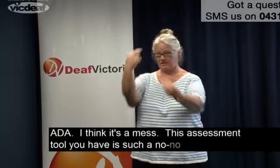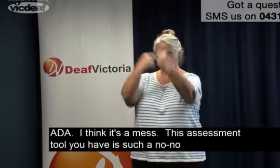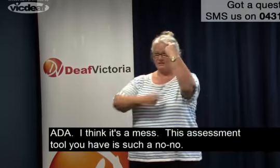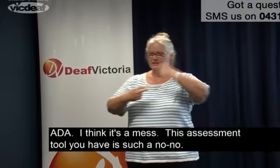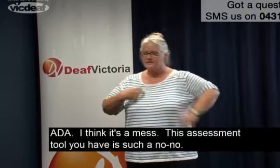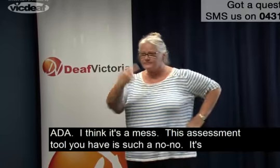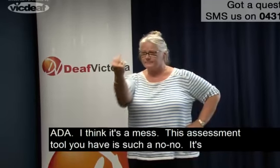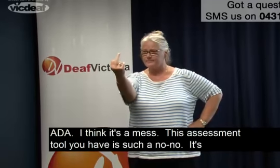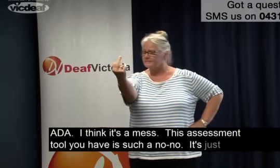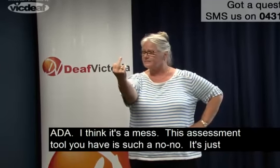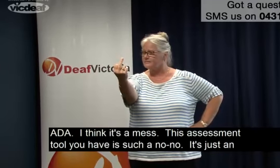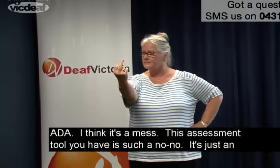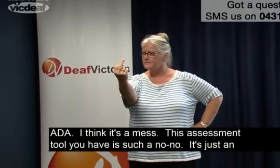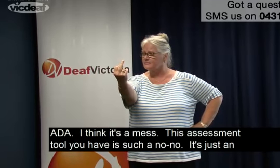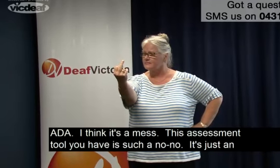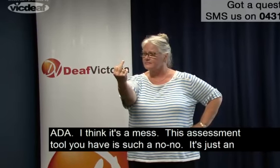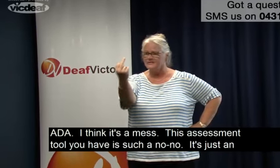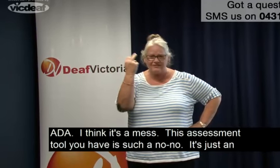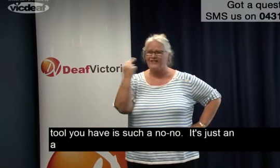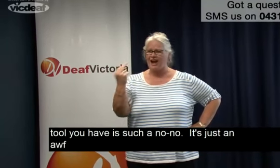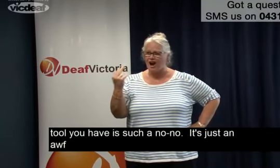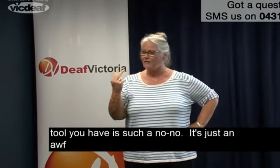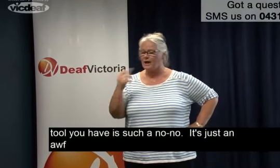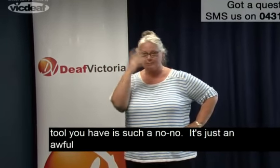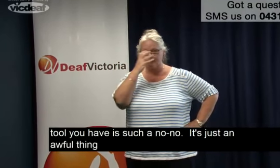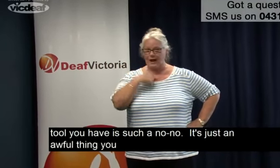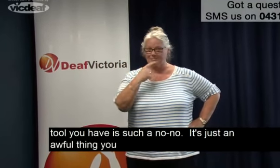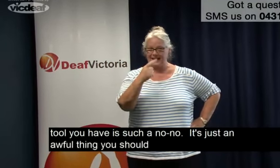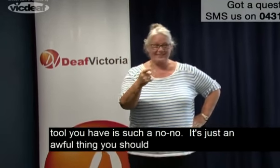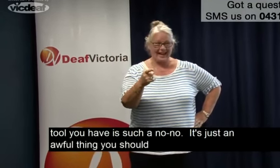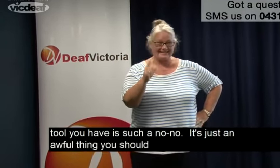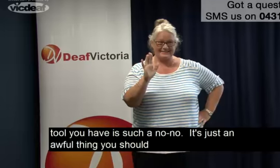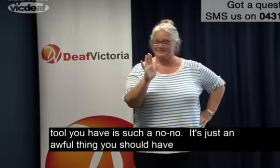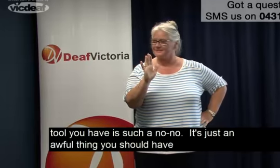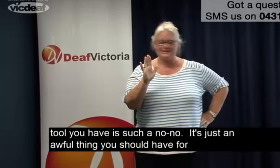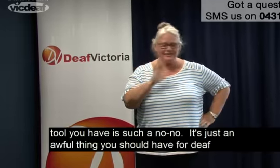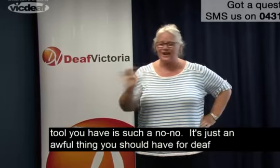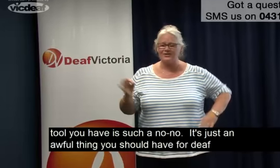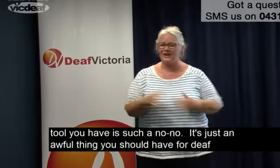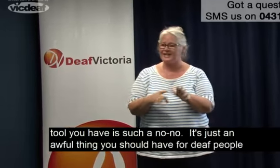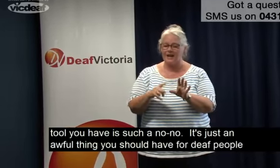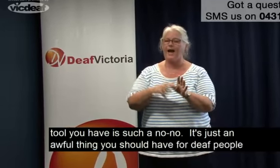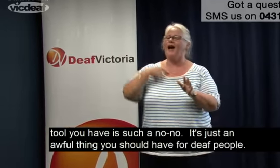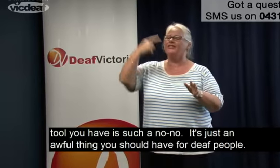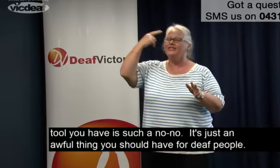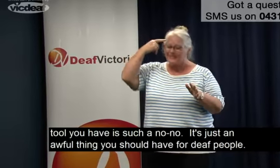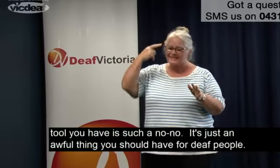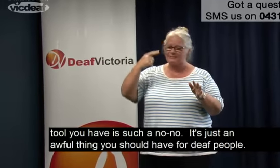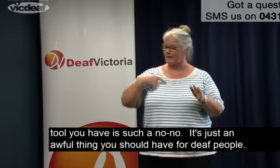deaf people. If someone's going to assess me, fuck off. Seriously. No way.